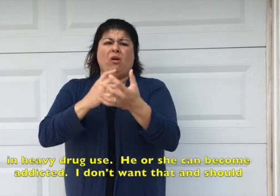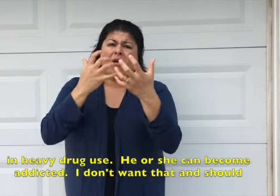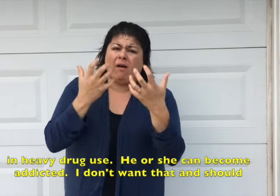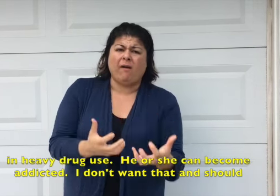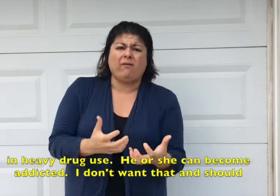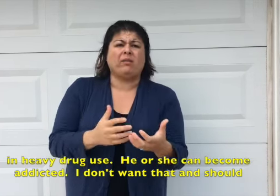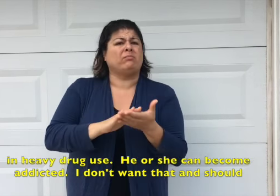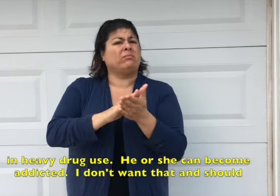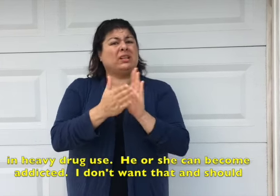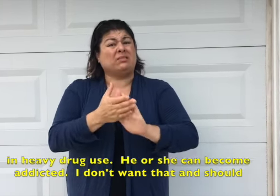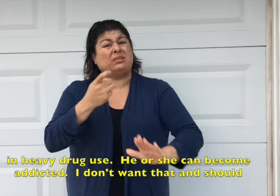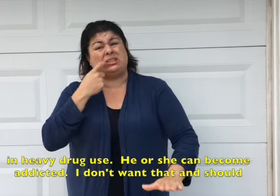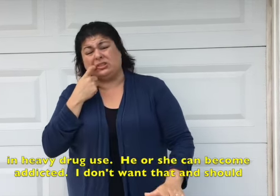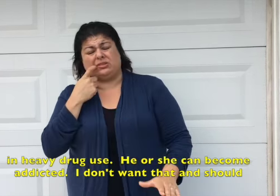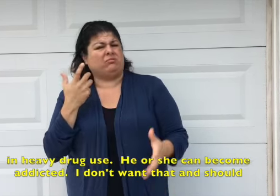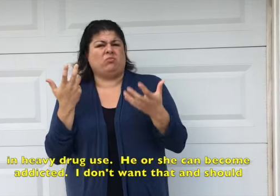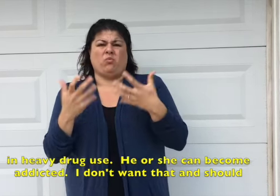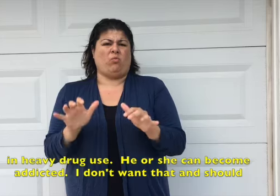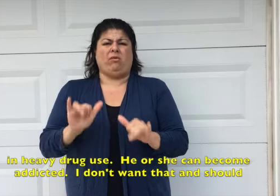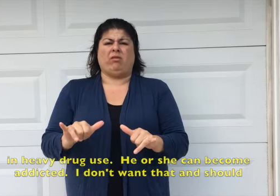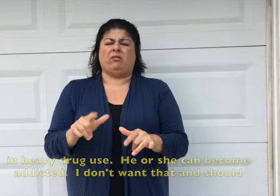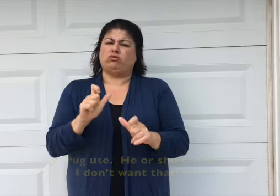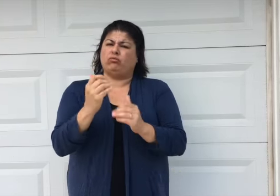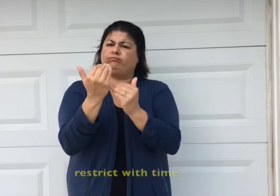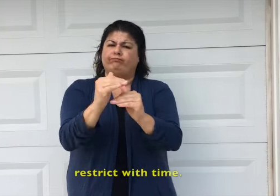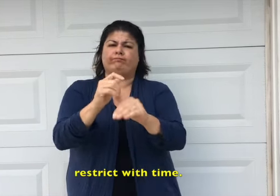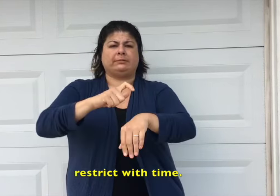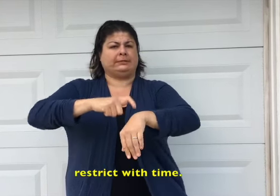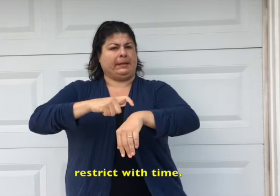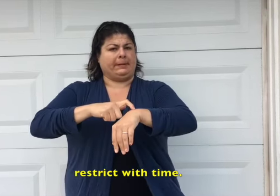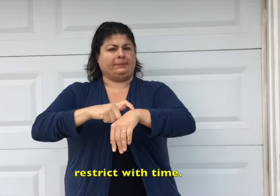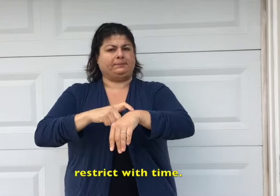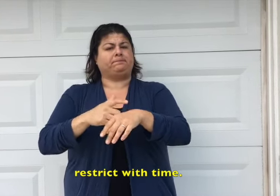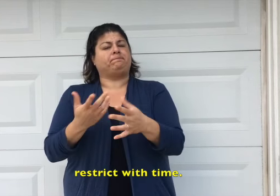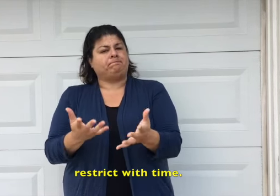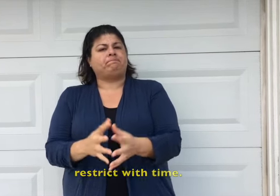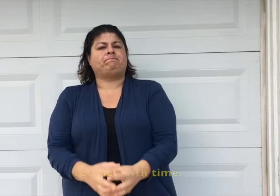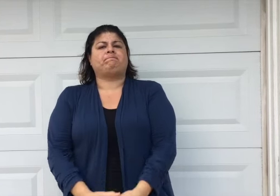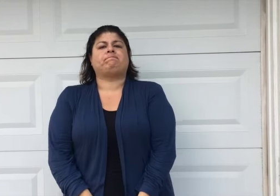immense and heavy drug use. He or she can become addicted. Time is restricted.